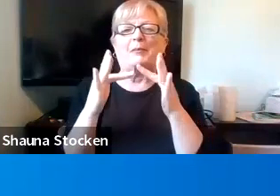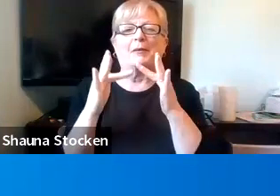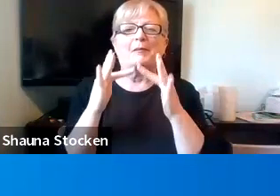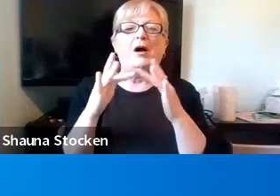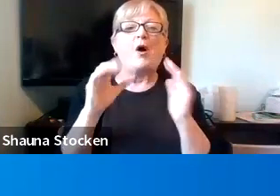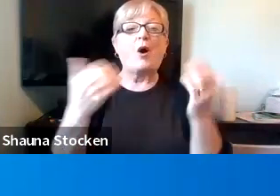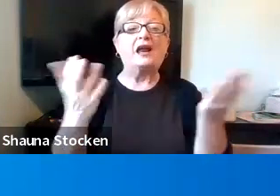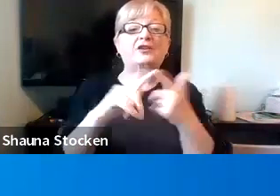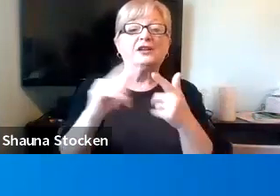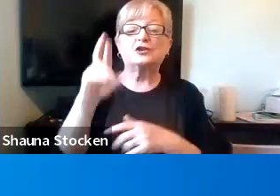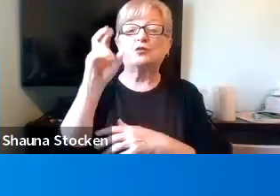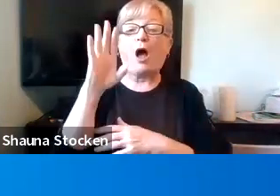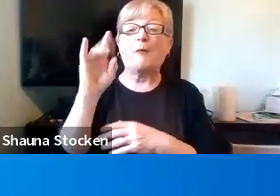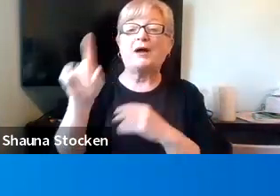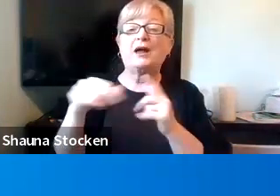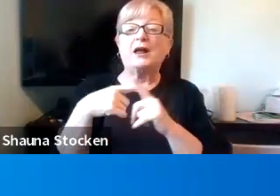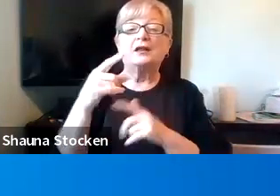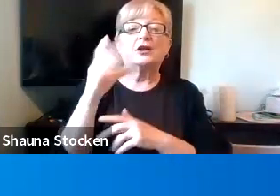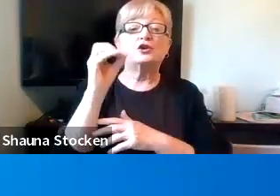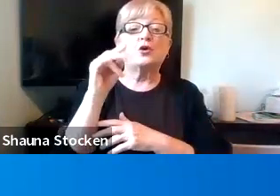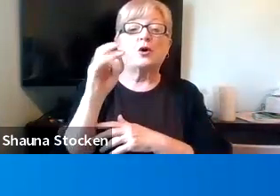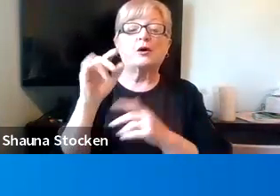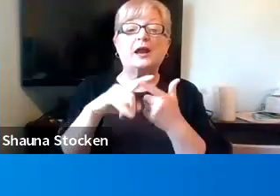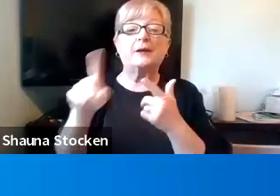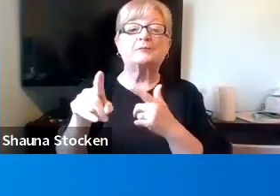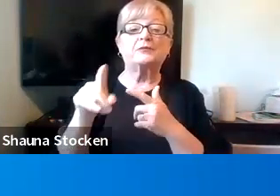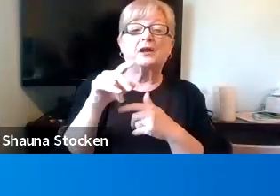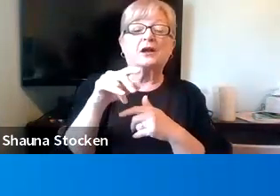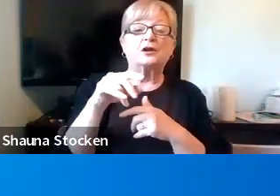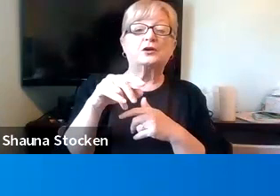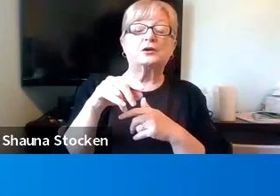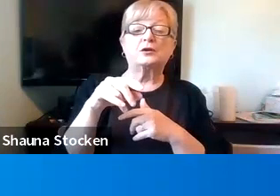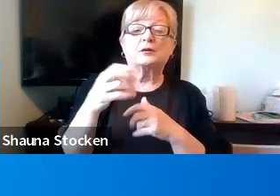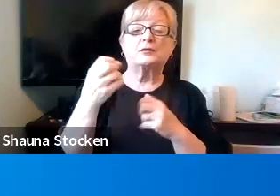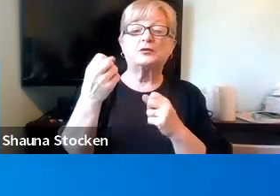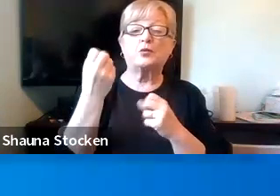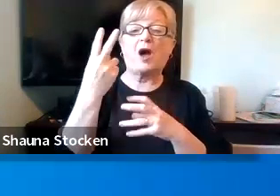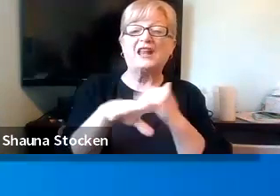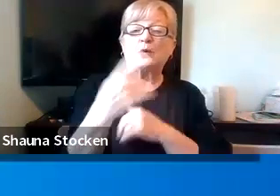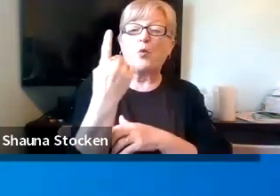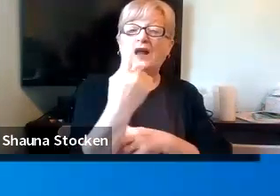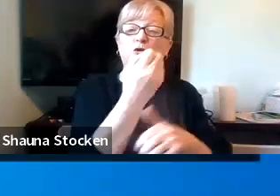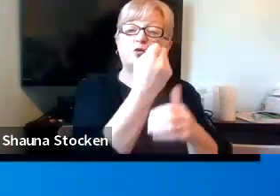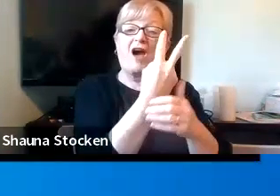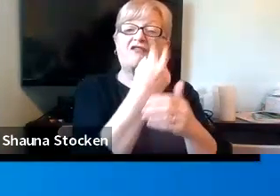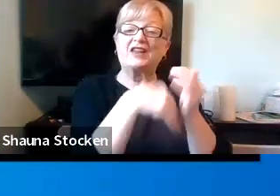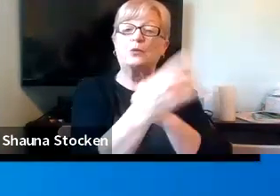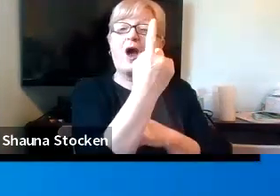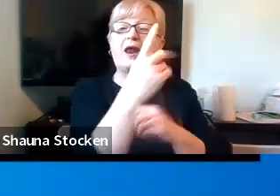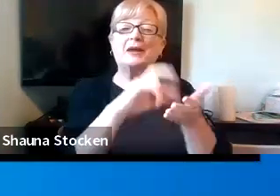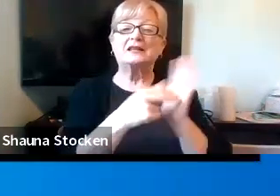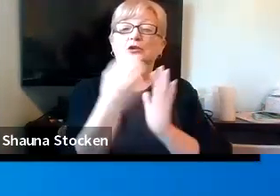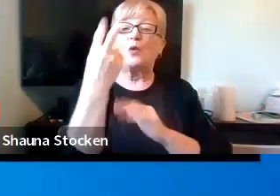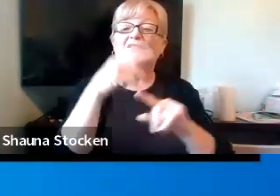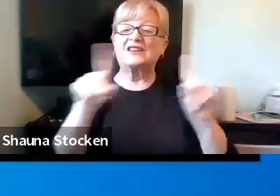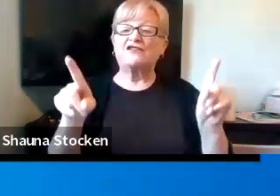is Rob. The Kosori Smart 12-in-1 Air Fryer Toaster Oven Combo. Participants can now see your screen. They call it a 12-in-1 because it has 12 different